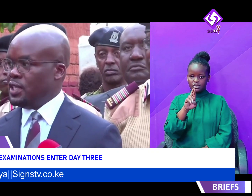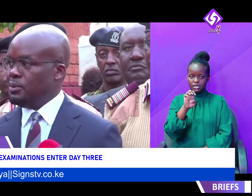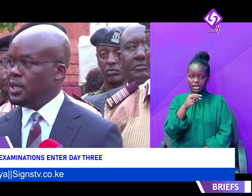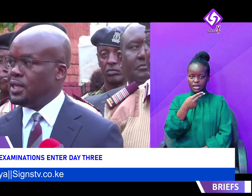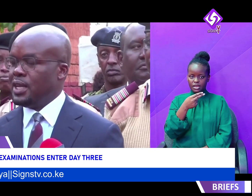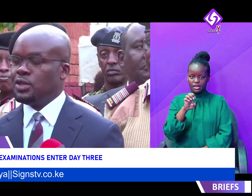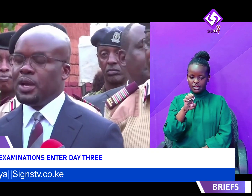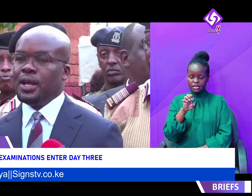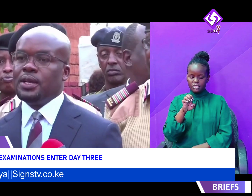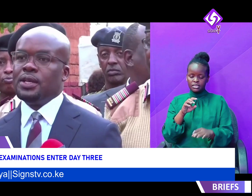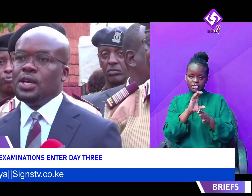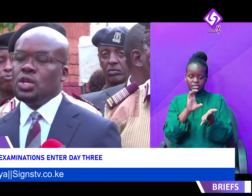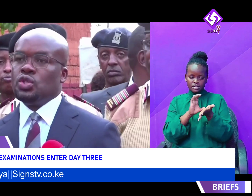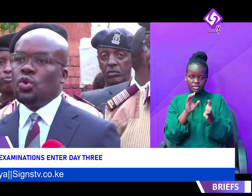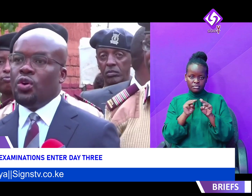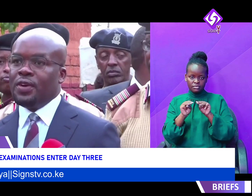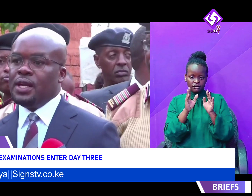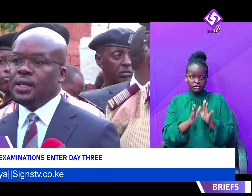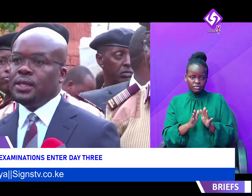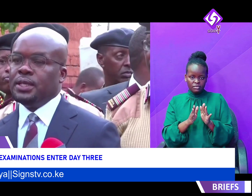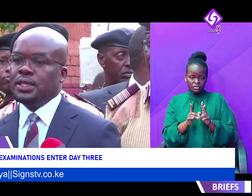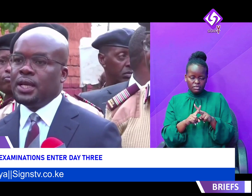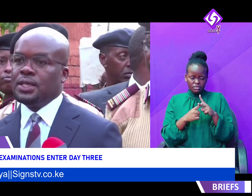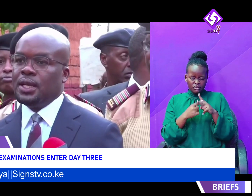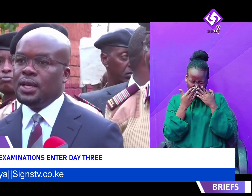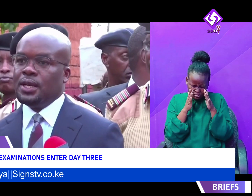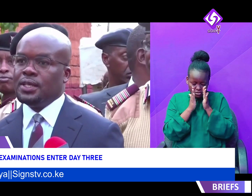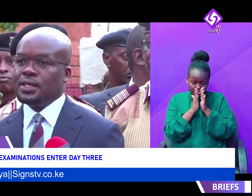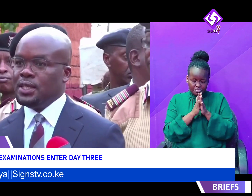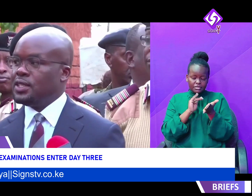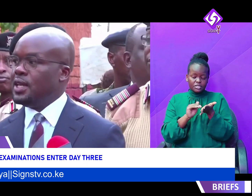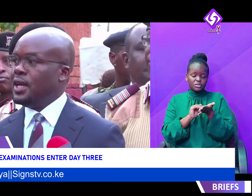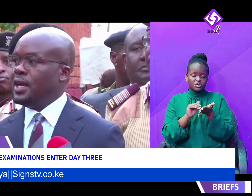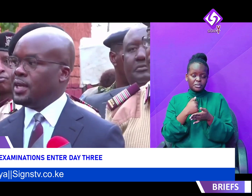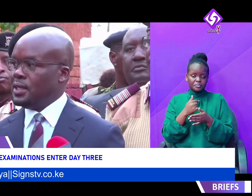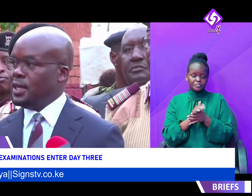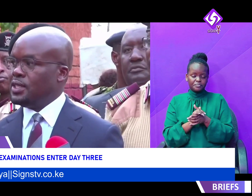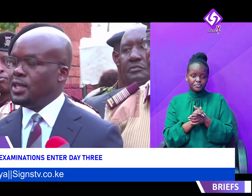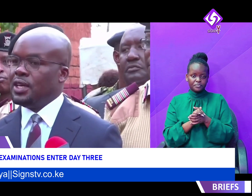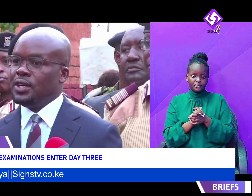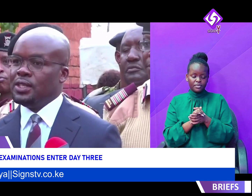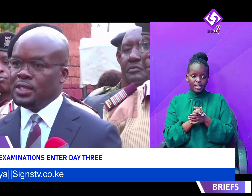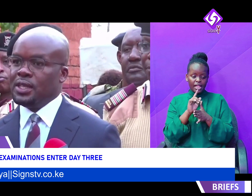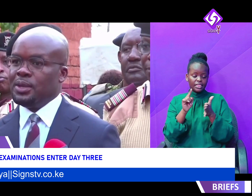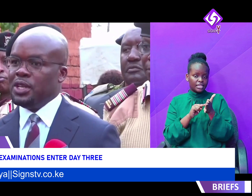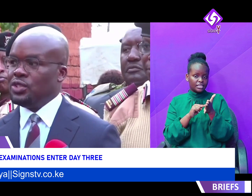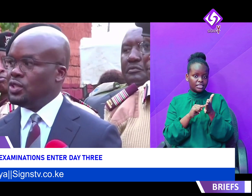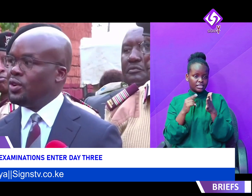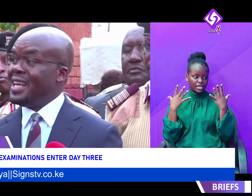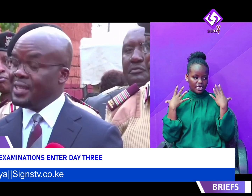exams has just begun. So overall is that since the exercise, these examinations or the